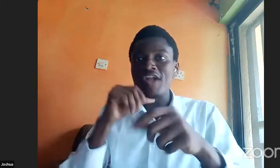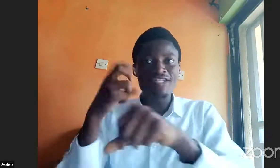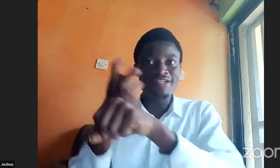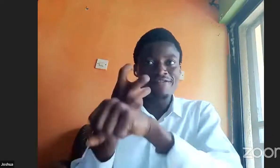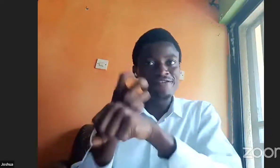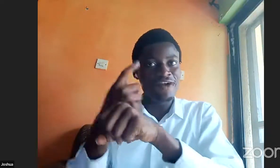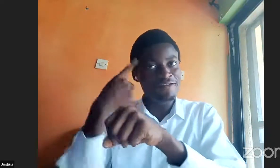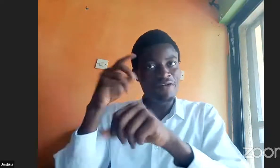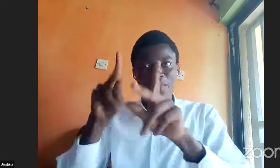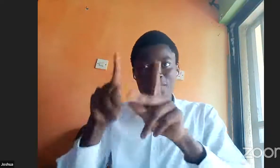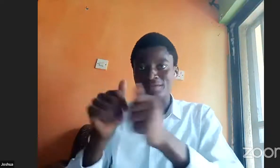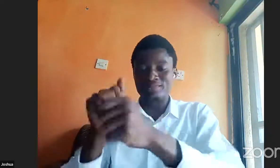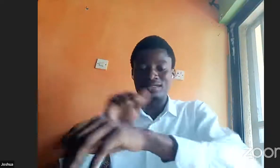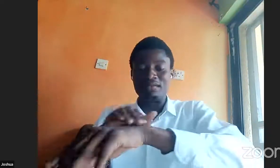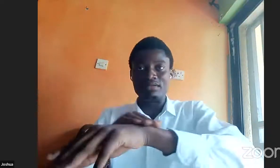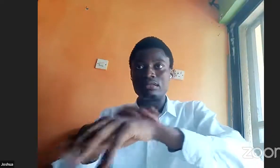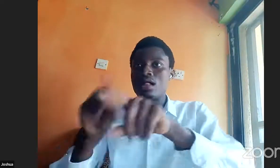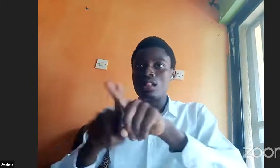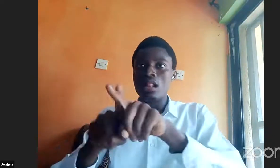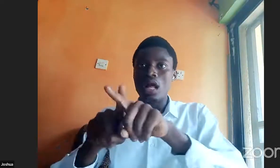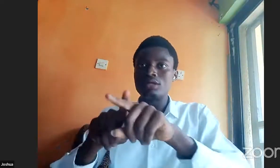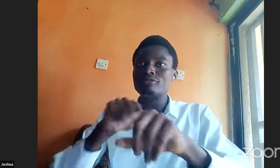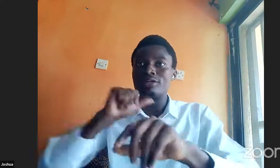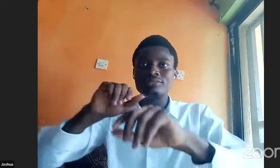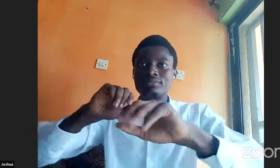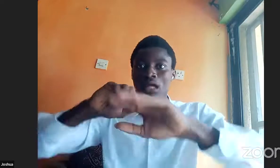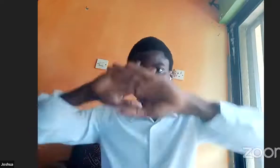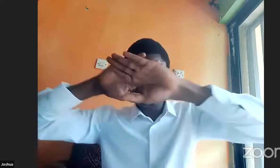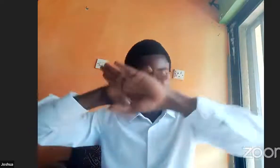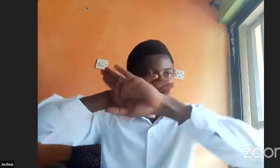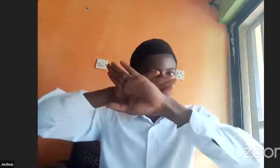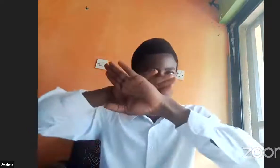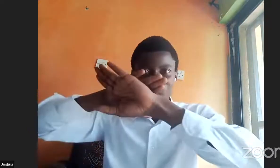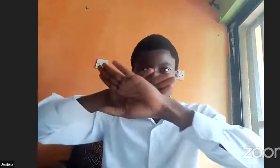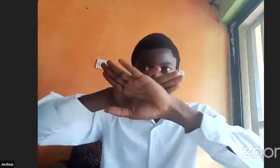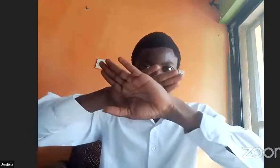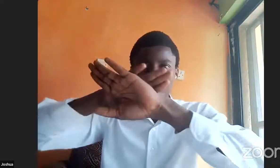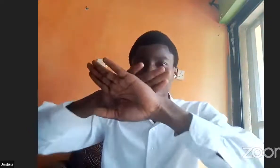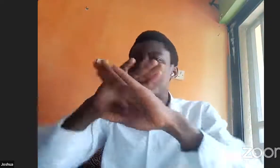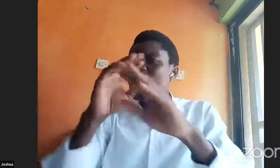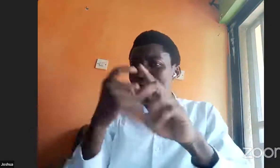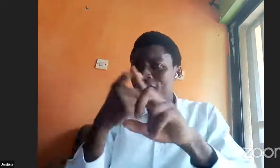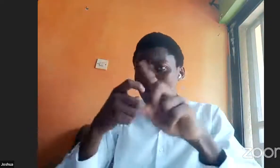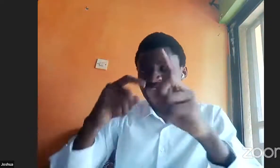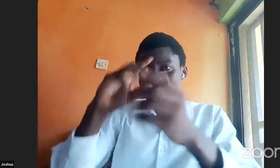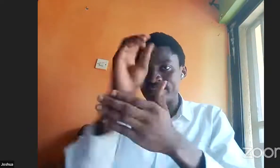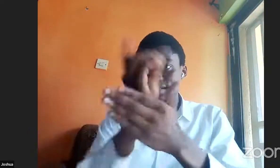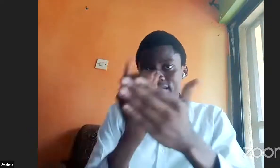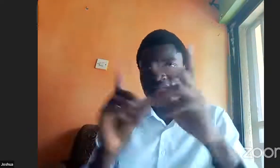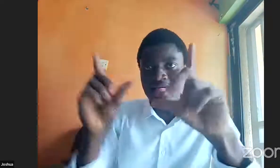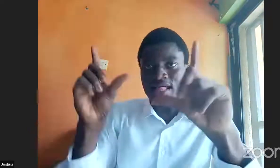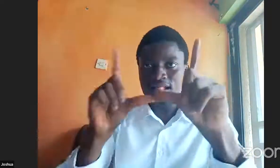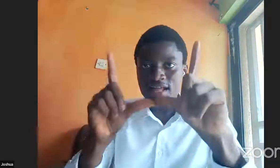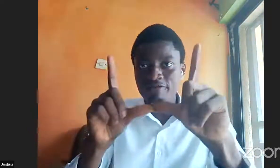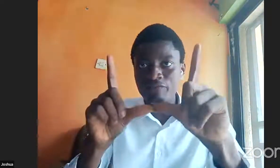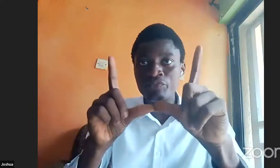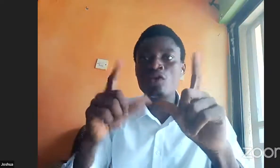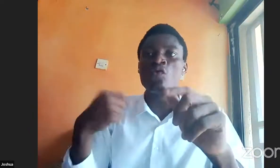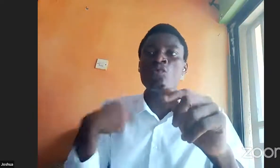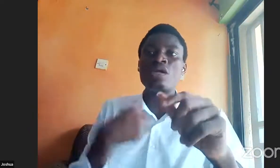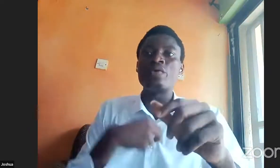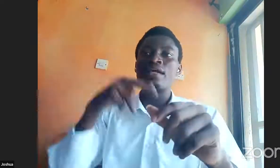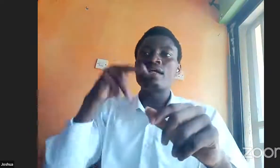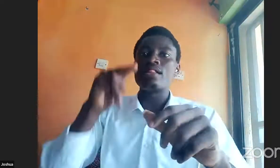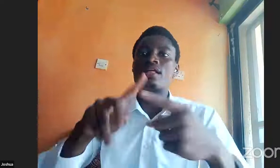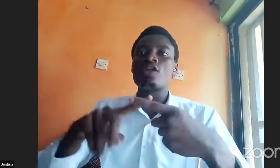about creating what everybody, whether the person is disabled or